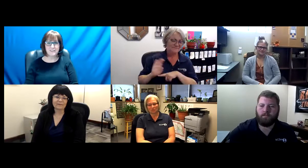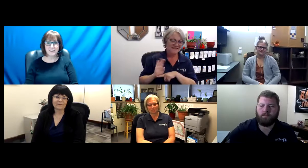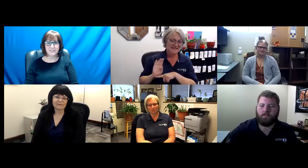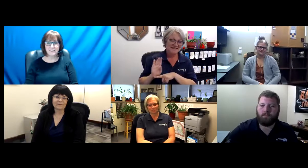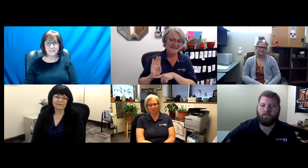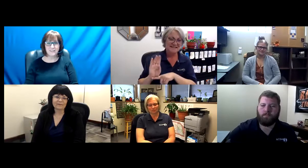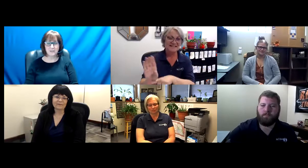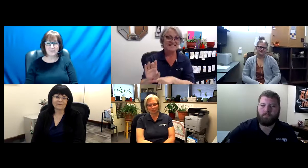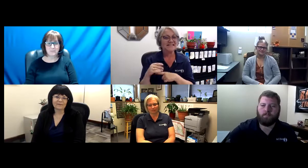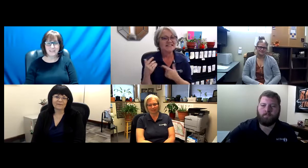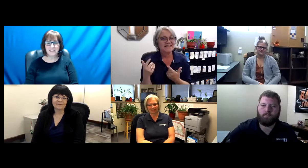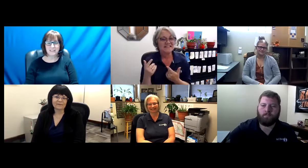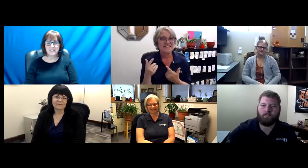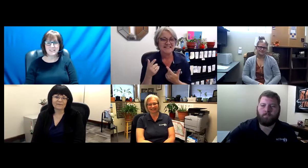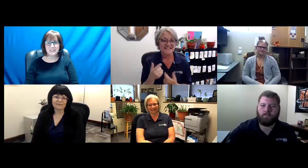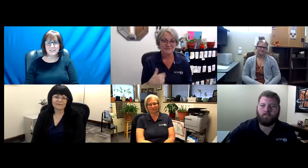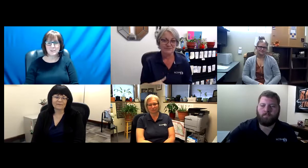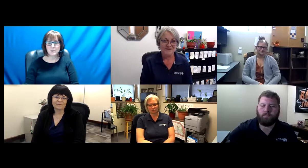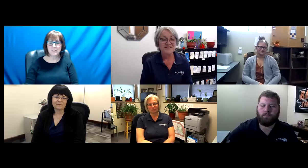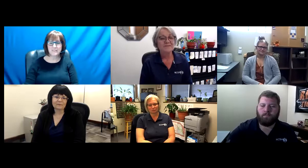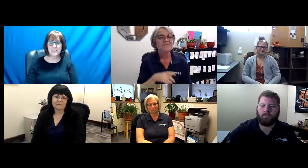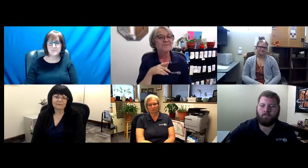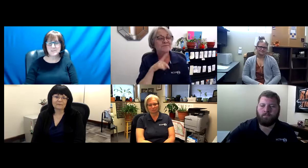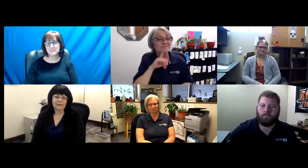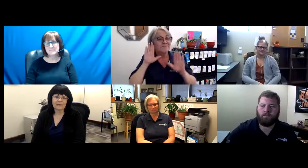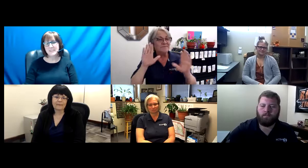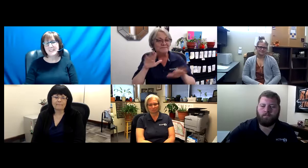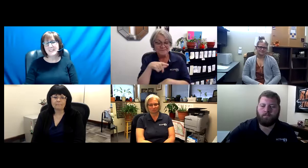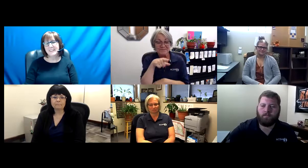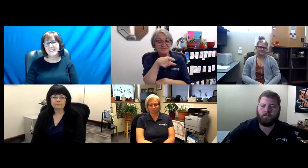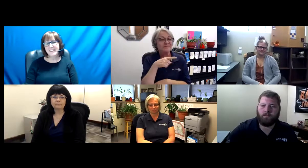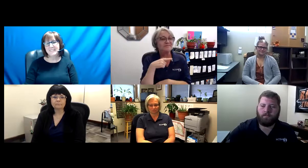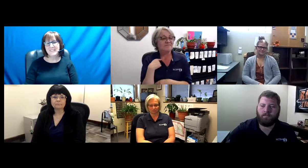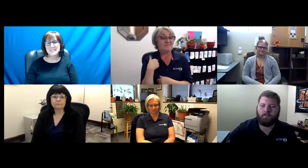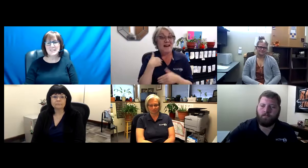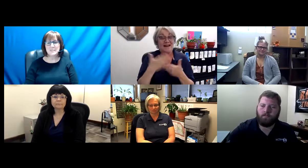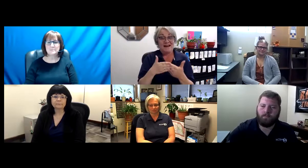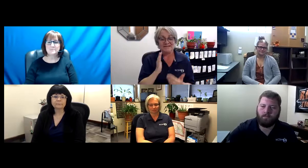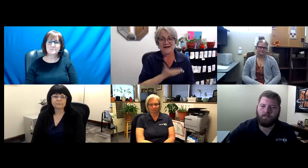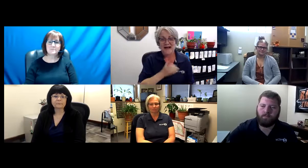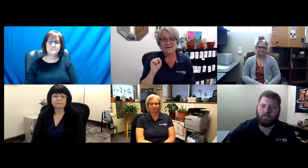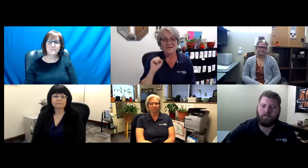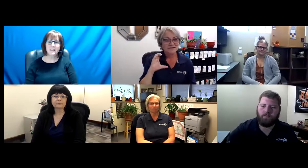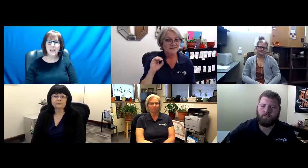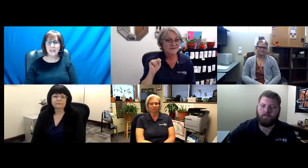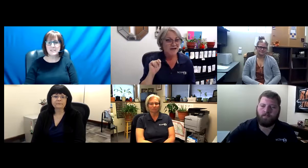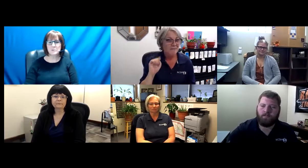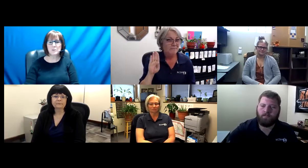to, get everything done in a short period of time. So, yeah, that's awesome. Next, we'll go